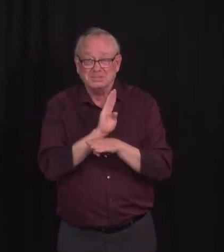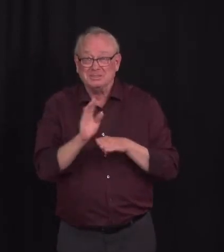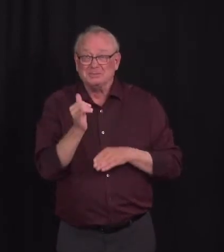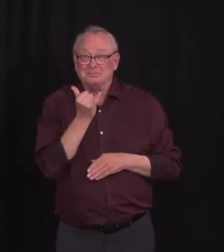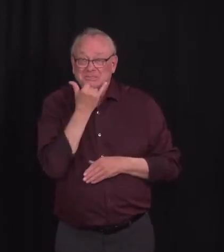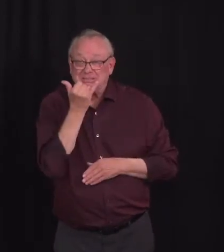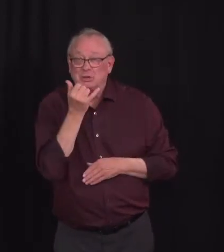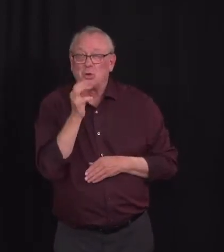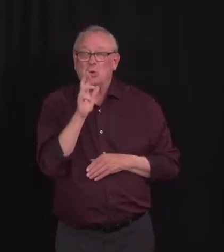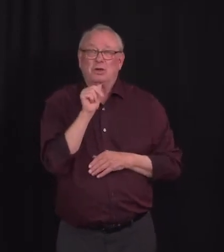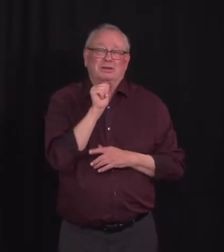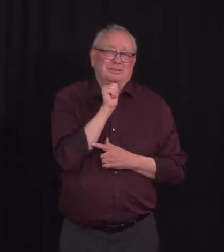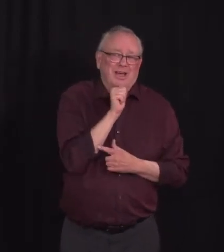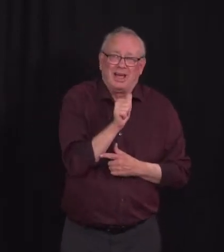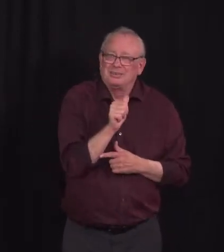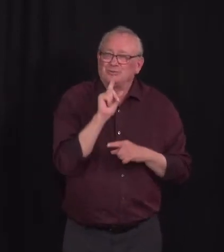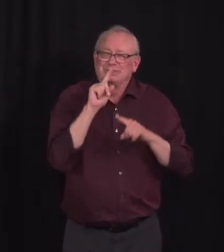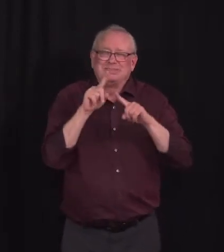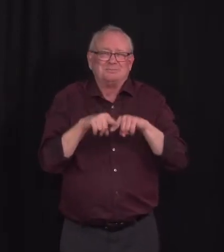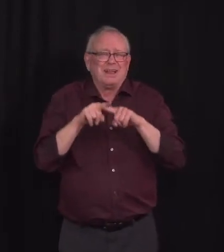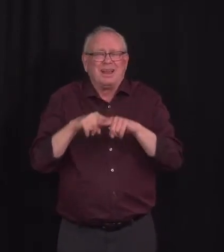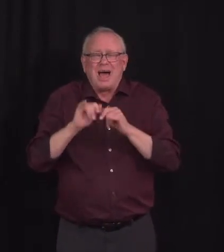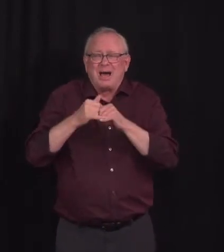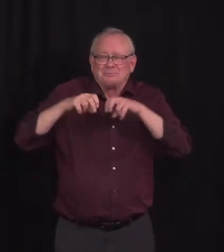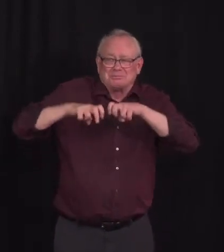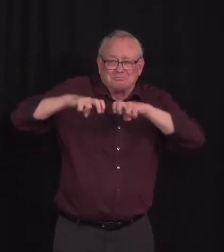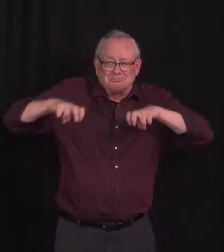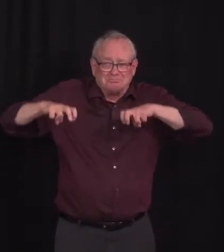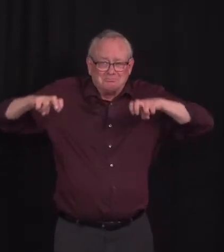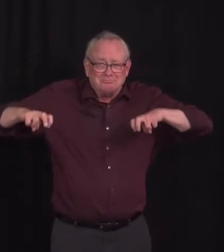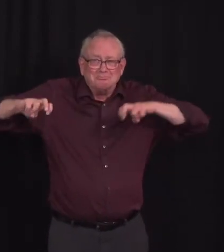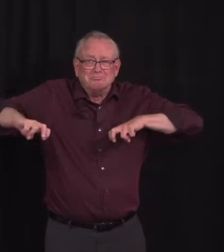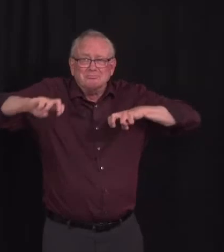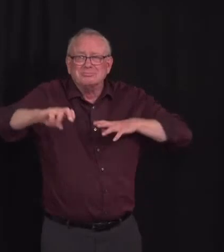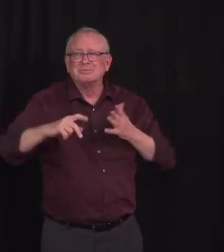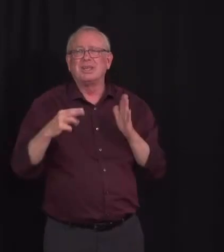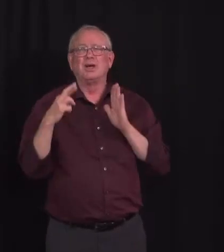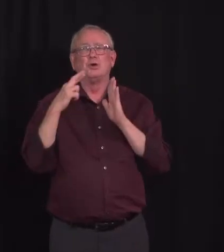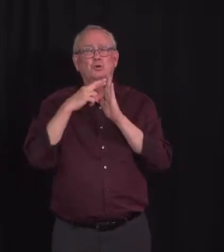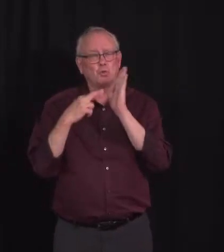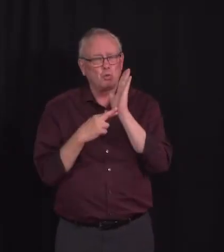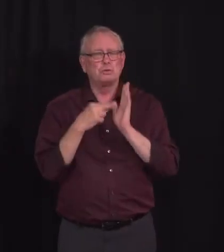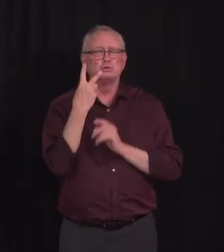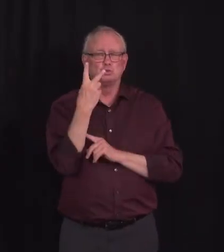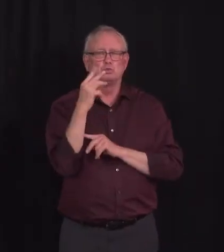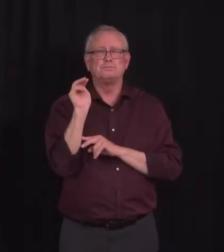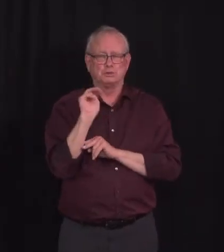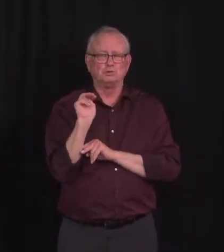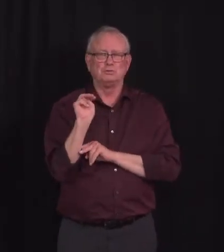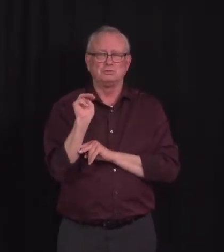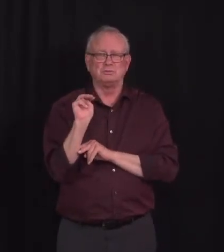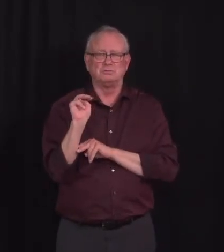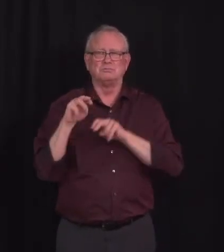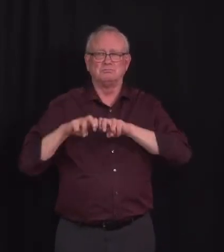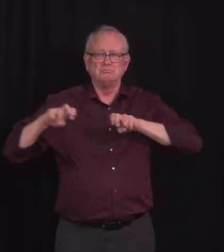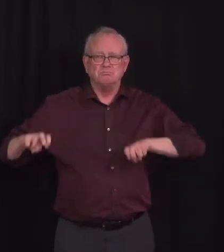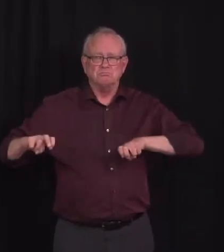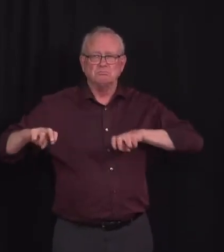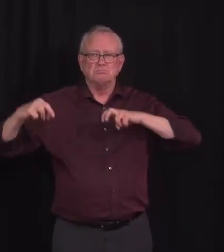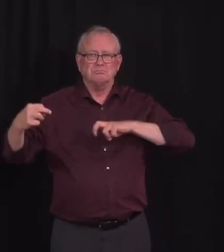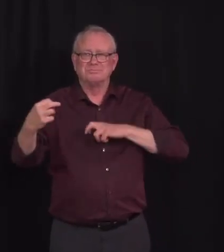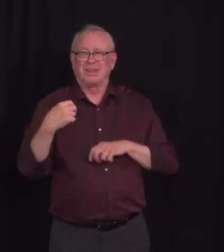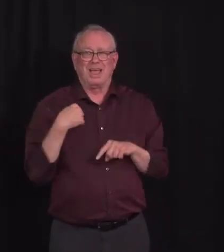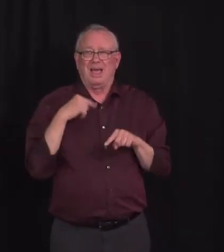It's clear that 2 meters is required in outdoor social gatherings, and so again, I'm not able to comment on